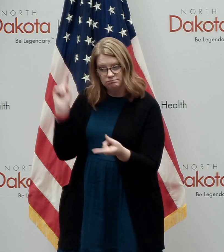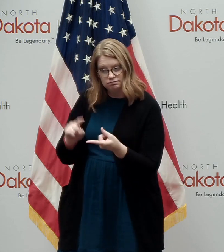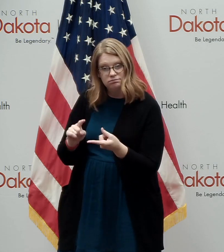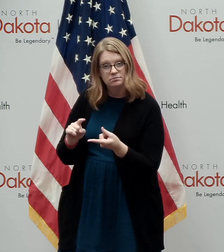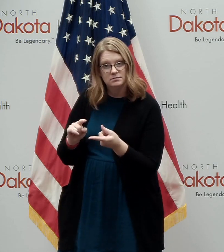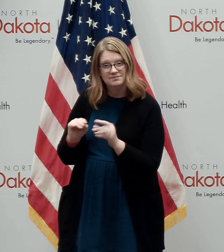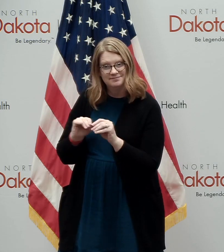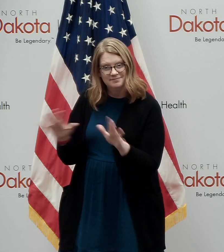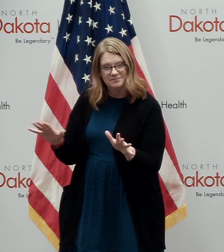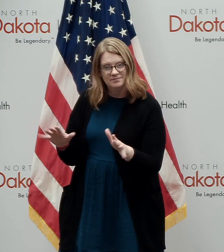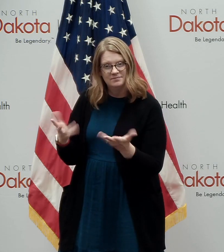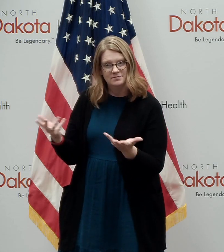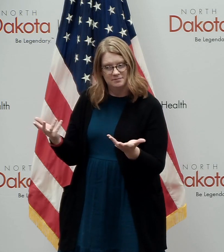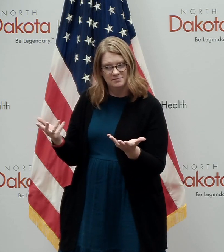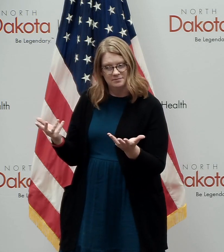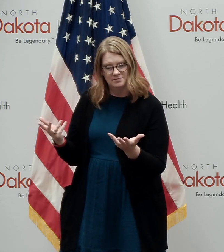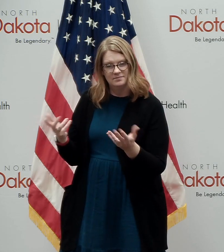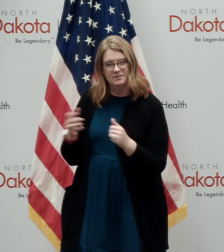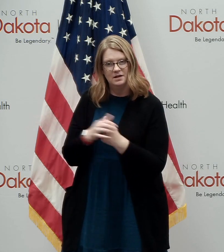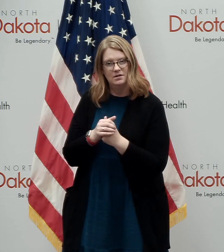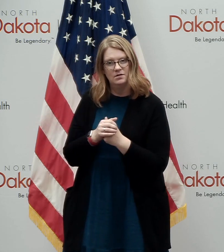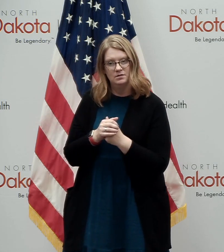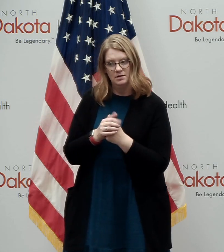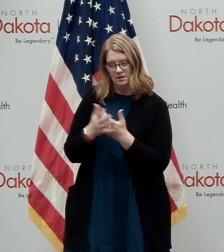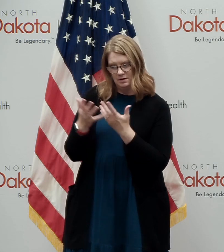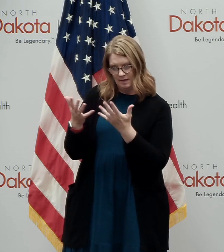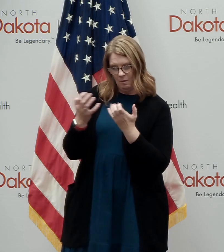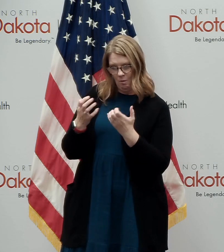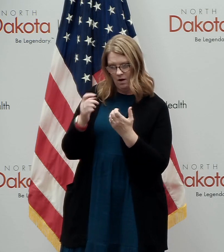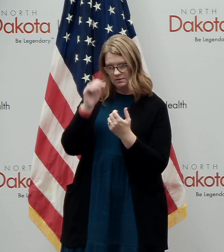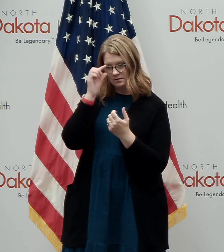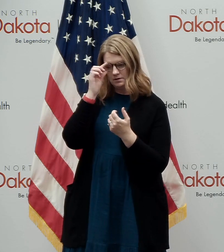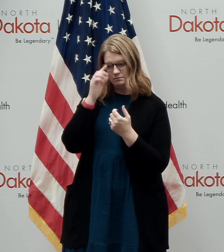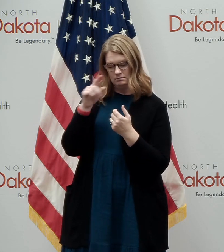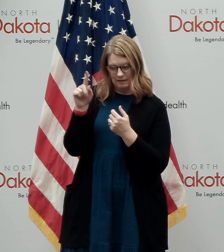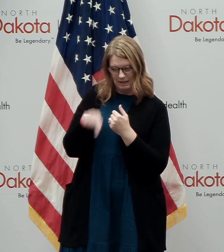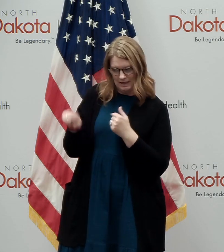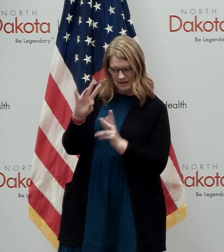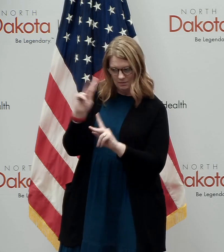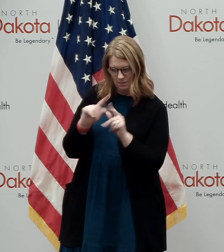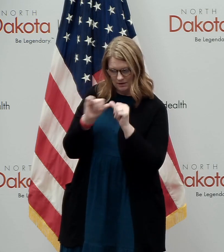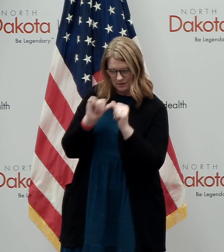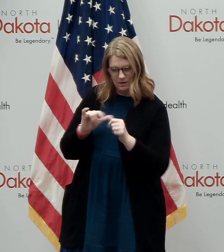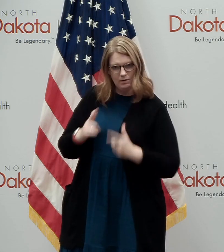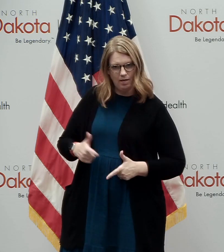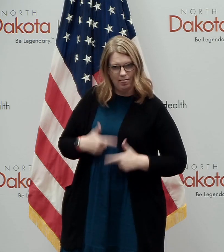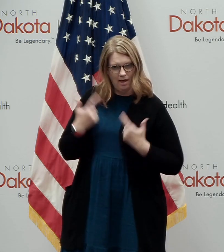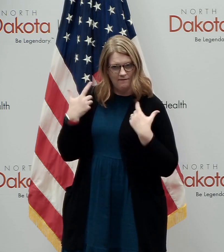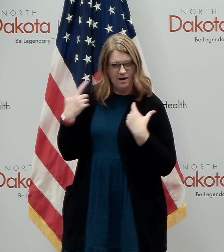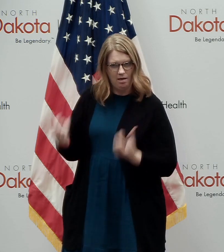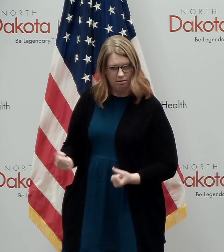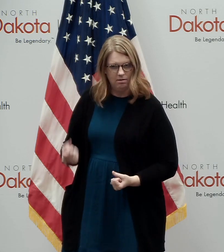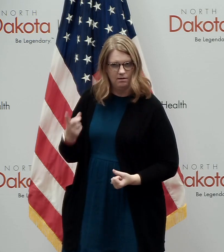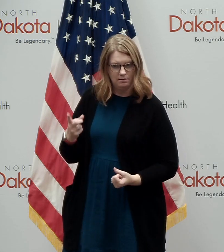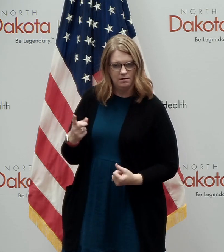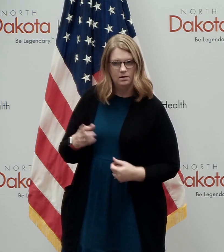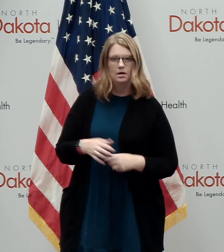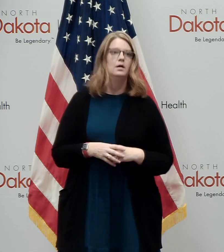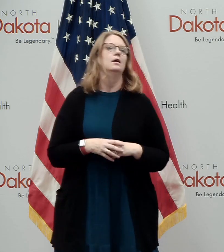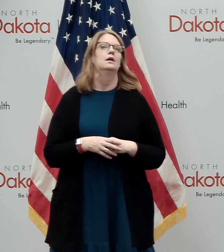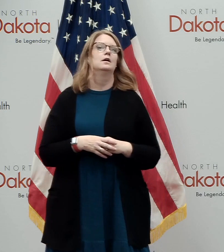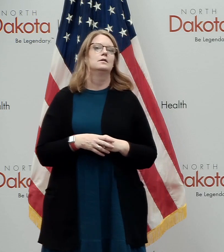their loved ones remain alive and healthy. So I think, again, it's a